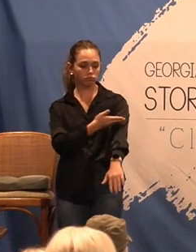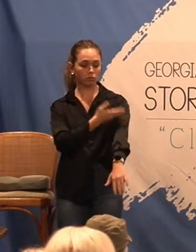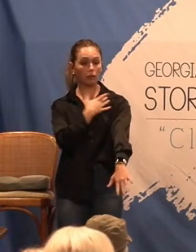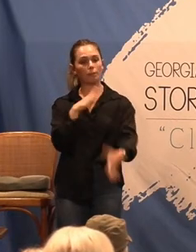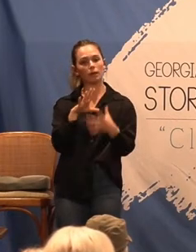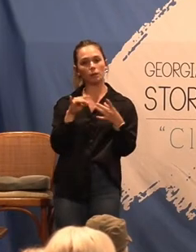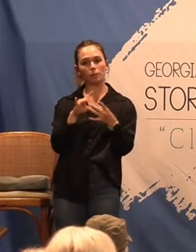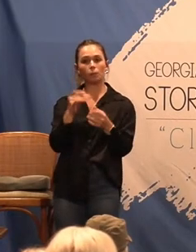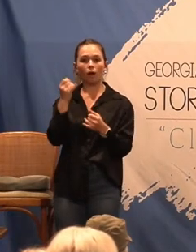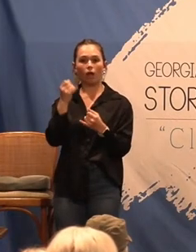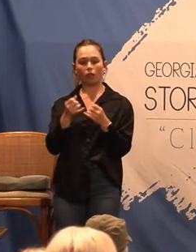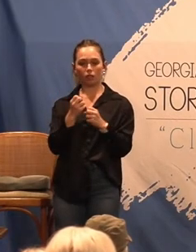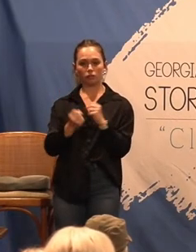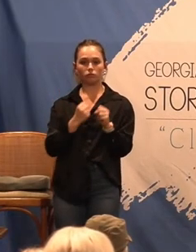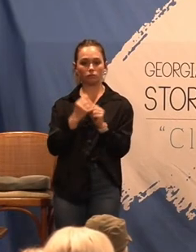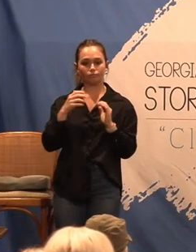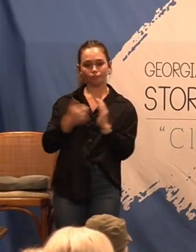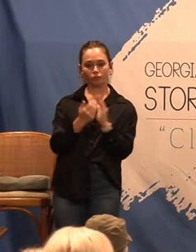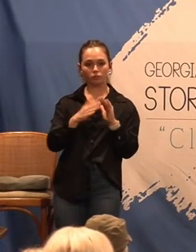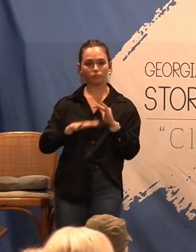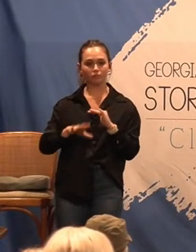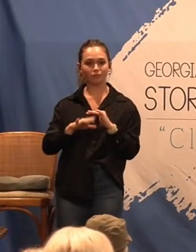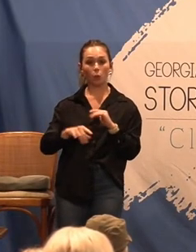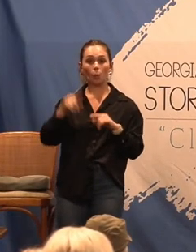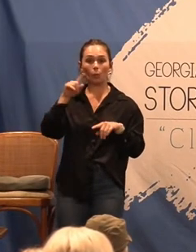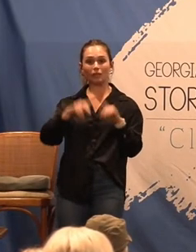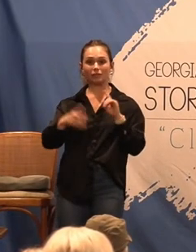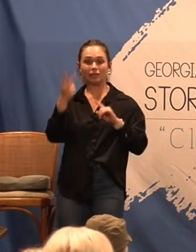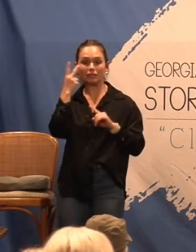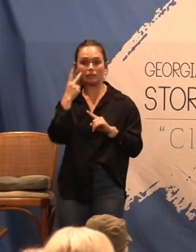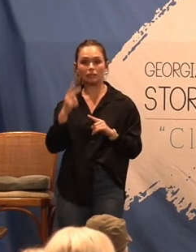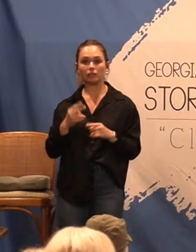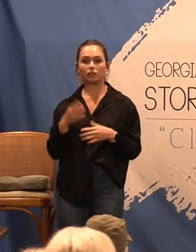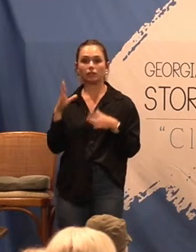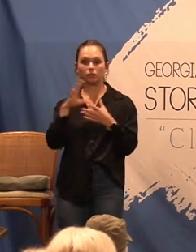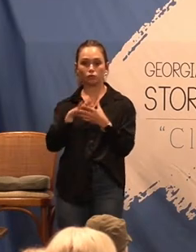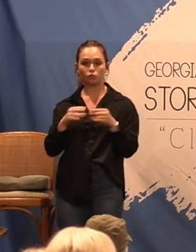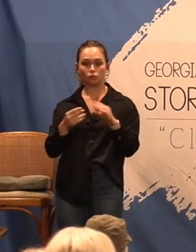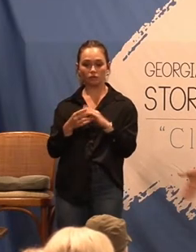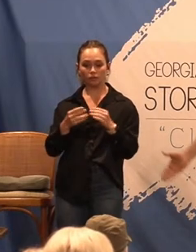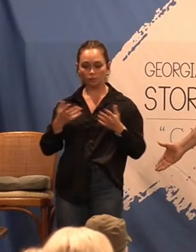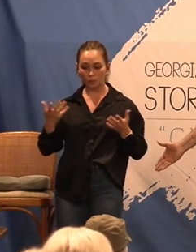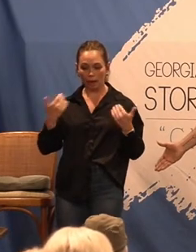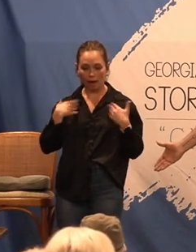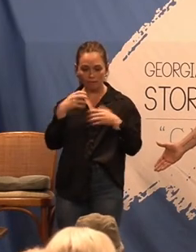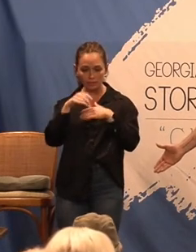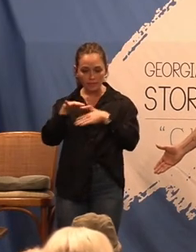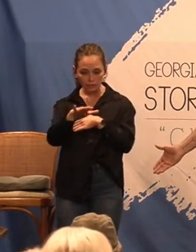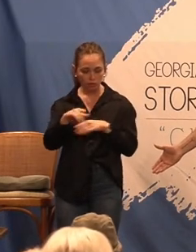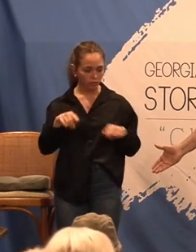comment we got last year in this new space was, we can't see the storytellers. Can you have a stage?